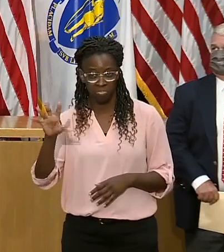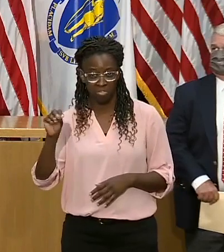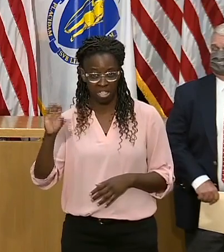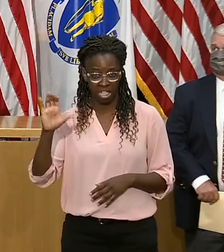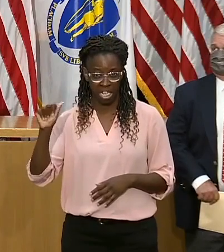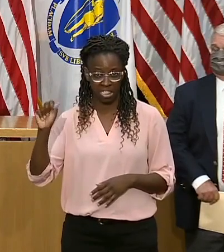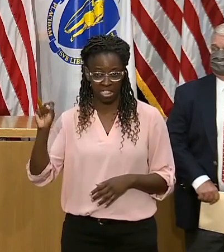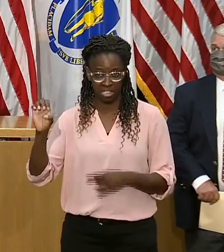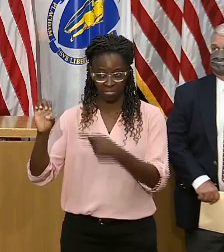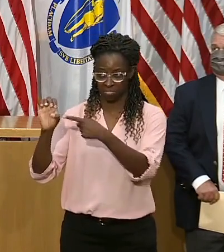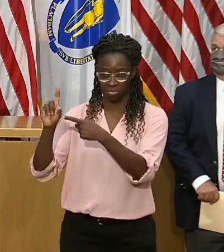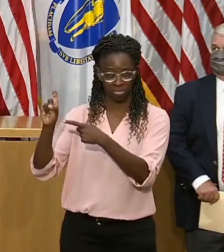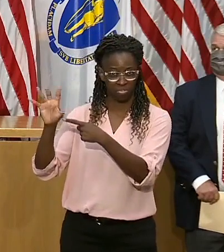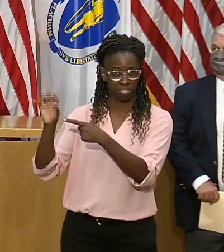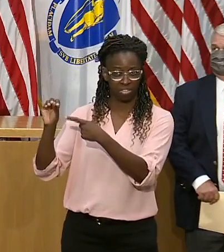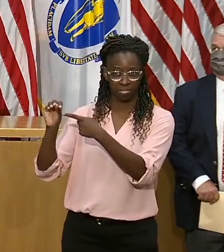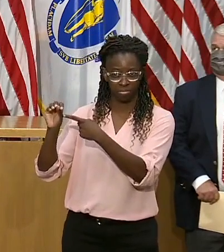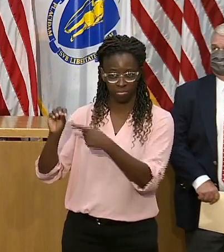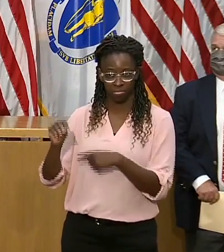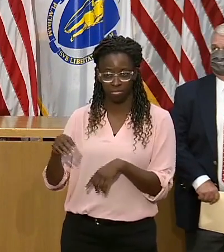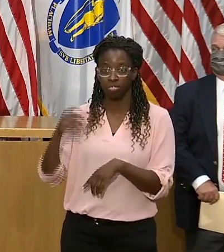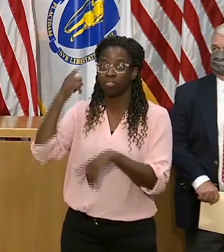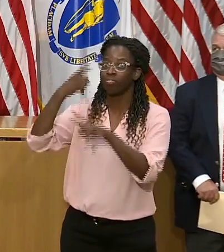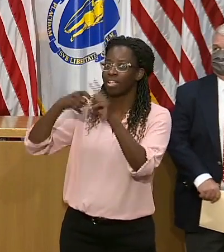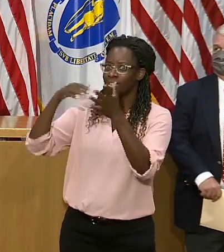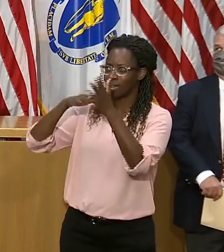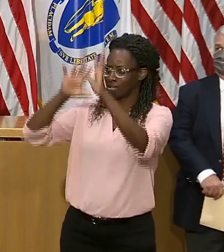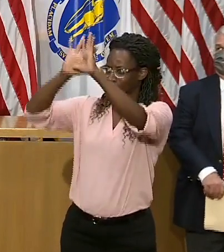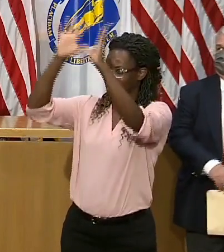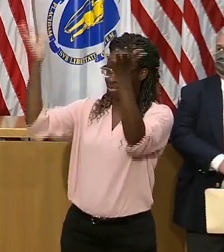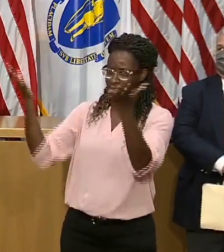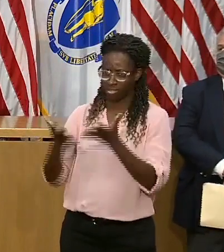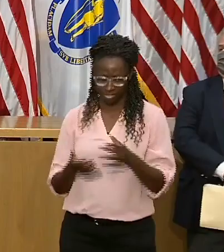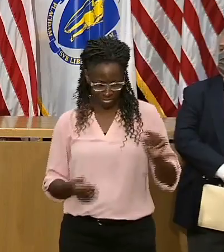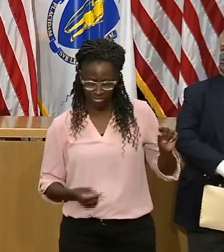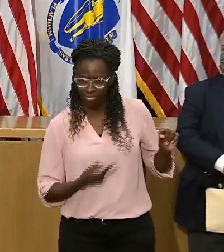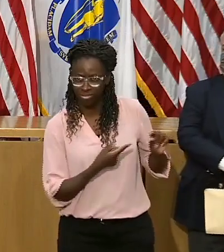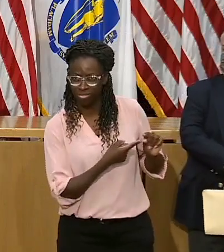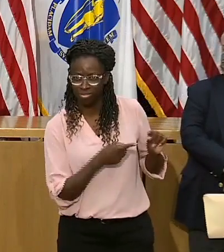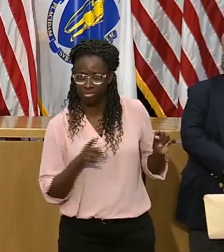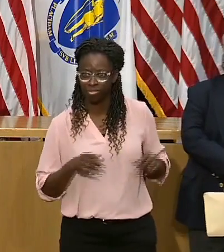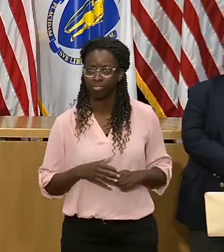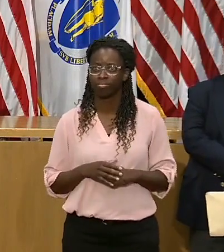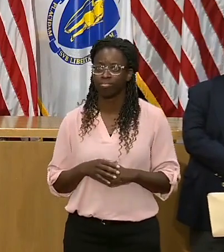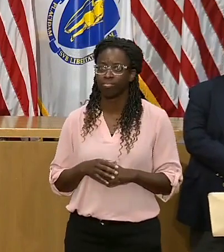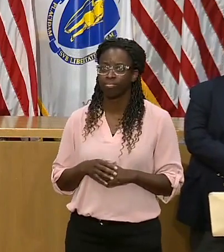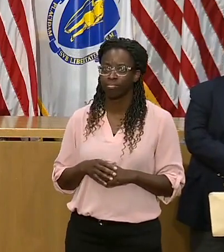the hundreds of thousands. There are research reports. NPR did a terrific